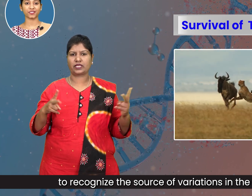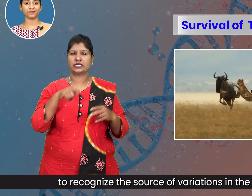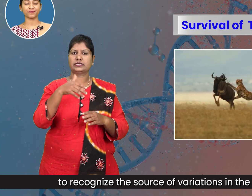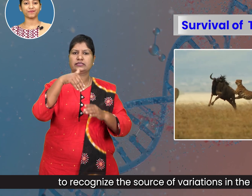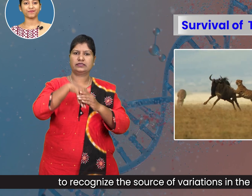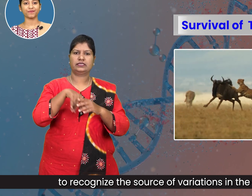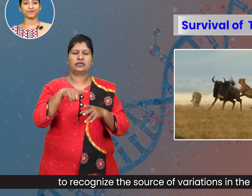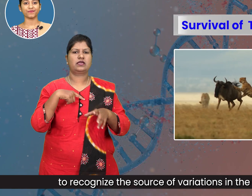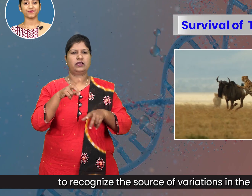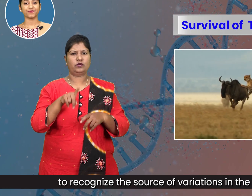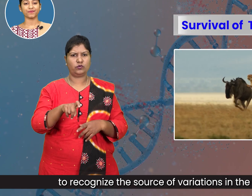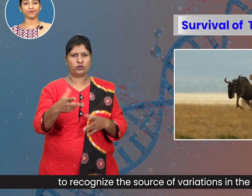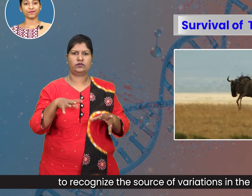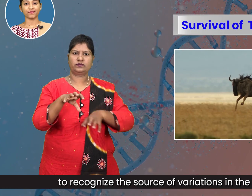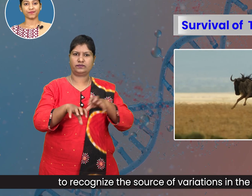organisms.